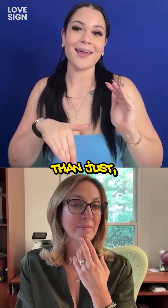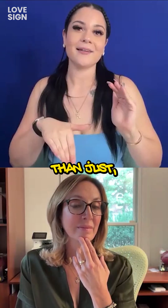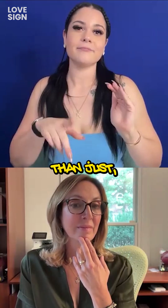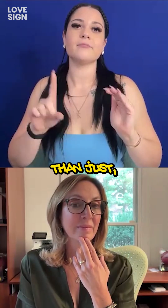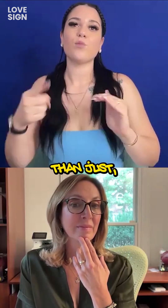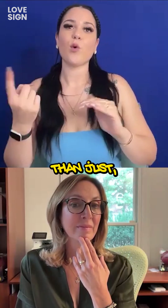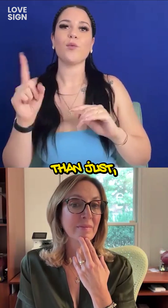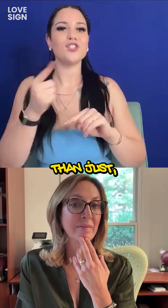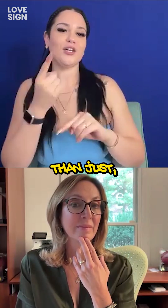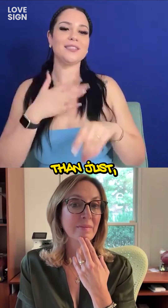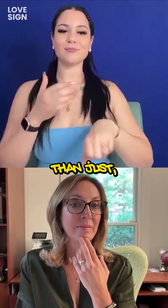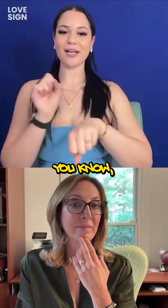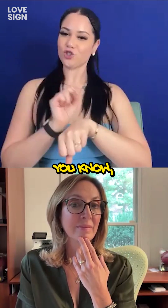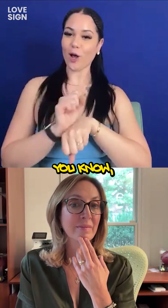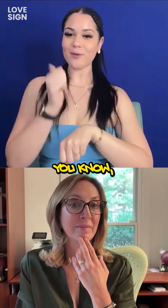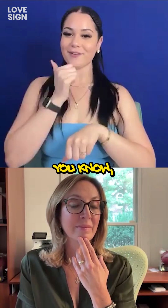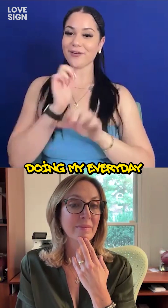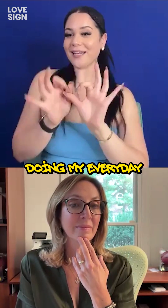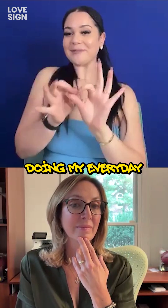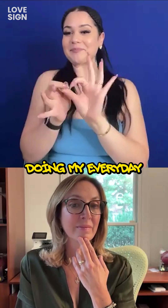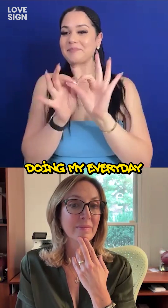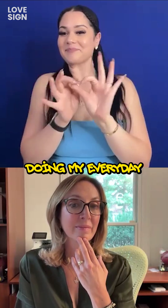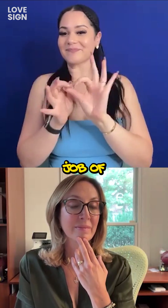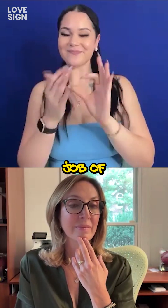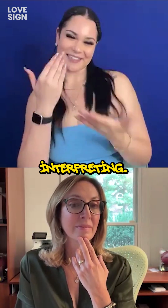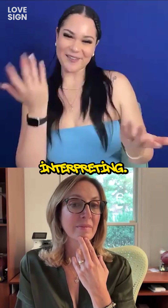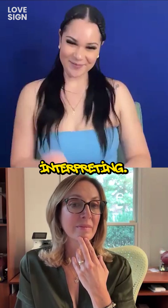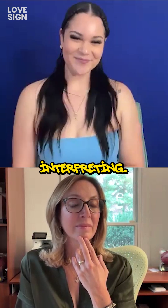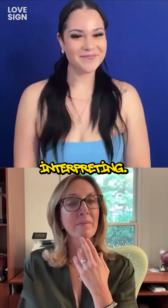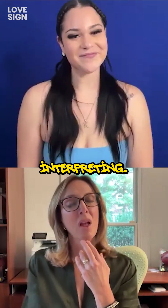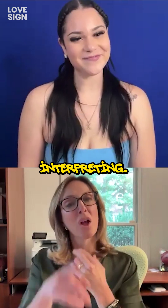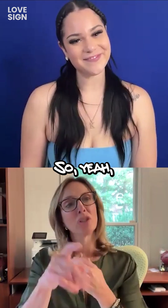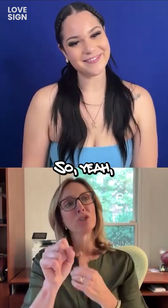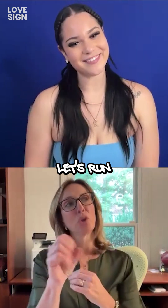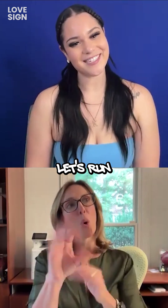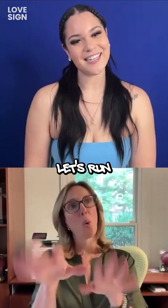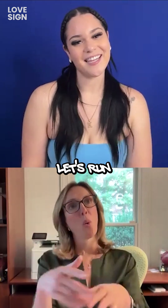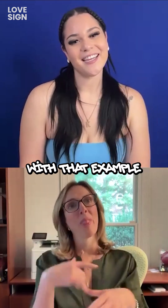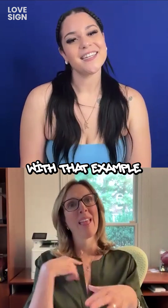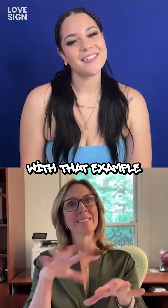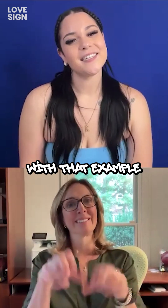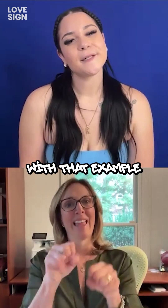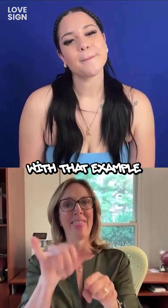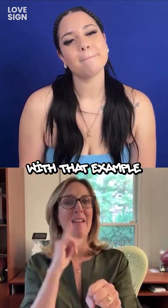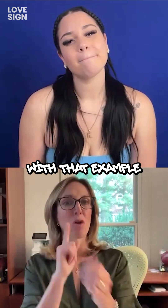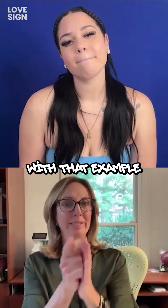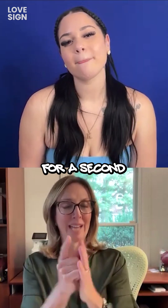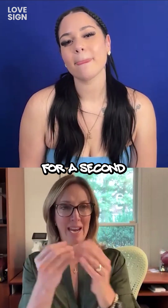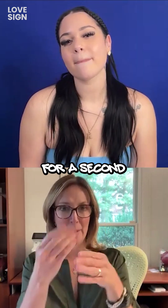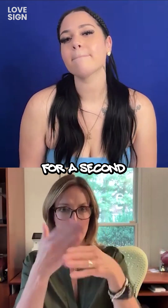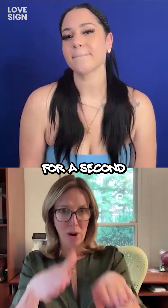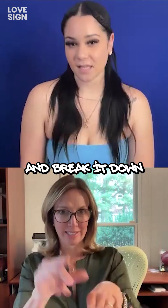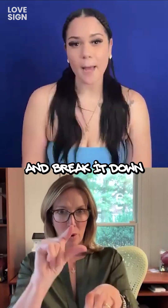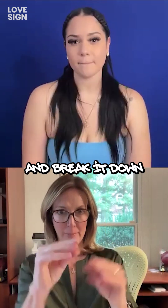performer than just, doing my everyday job of interpreting. So yeah. Let's run with that example